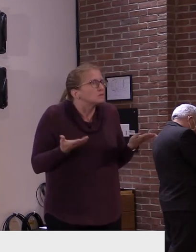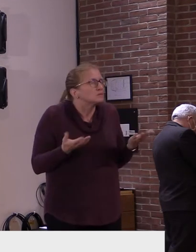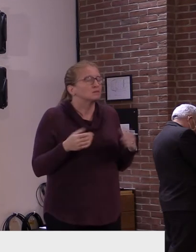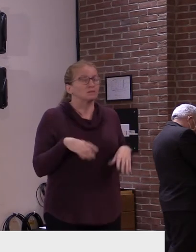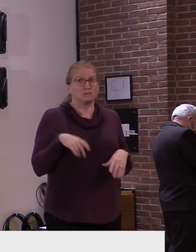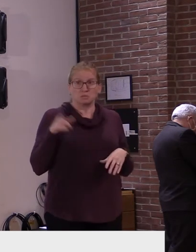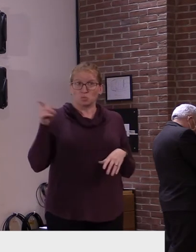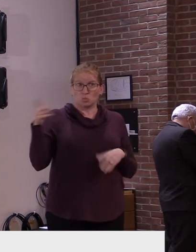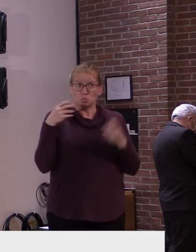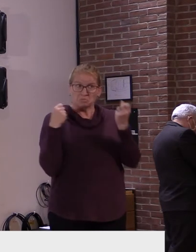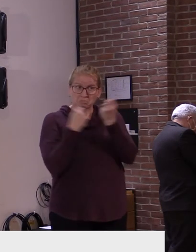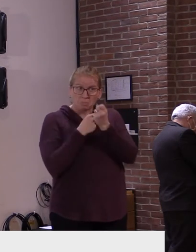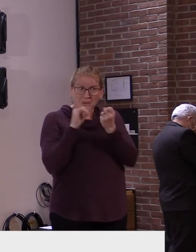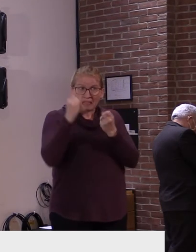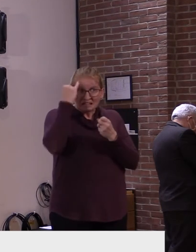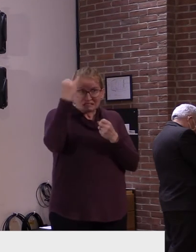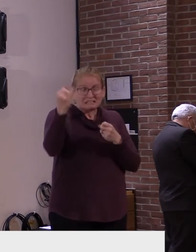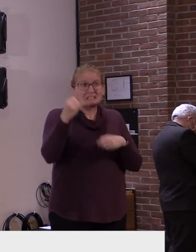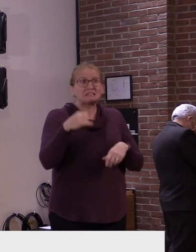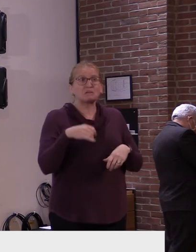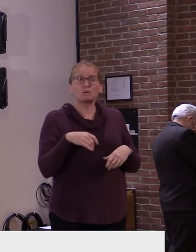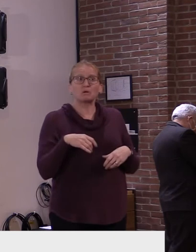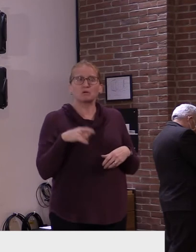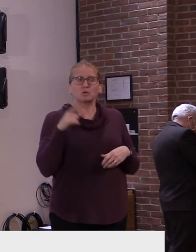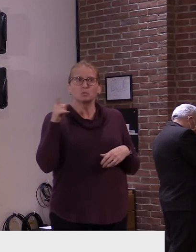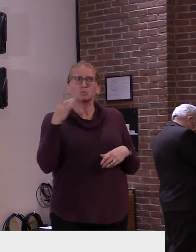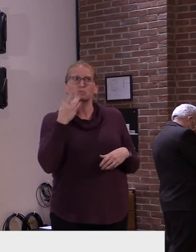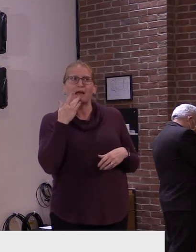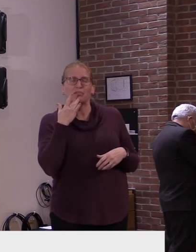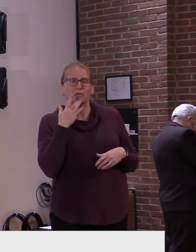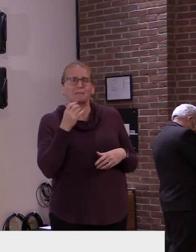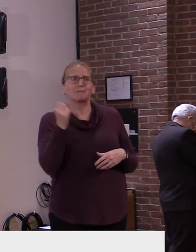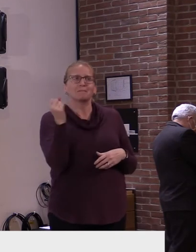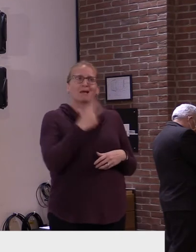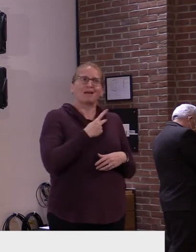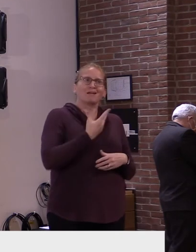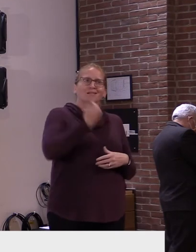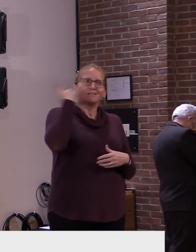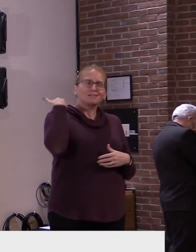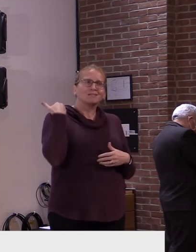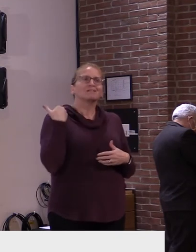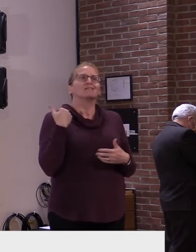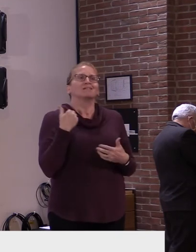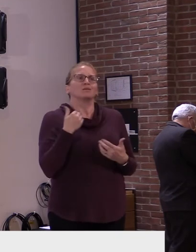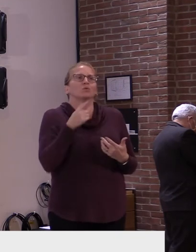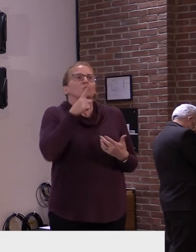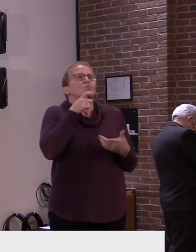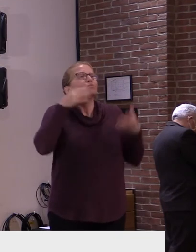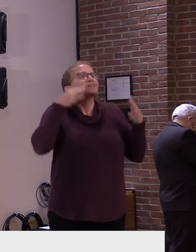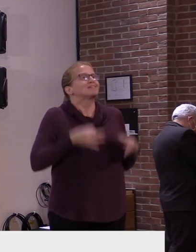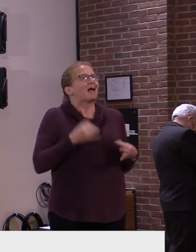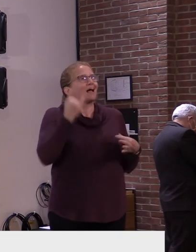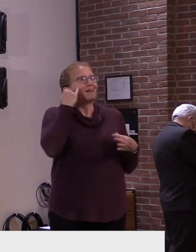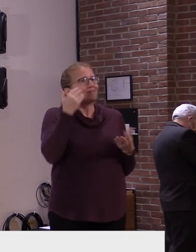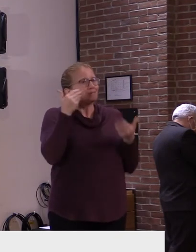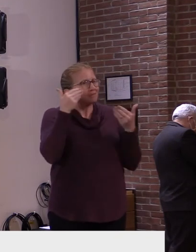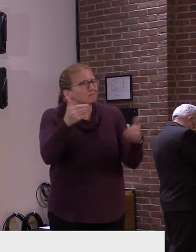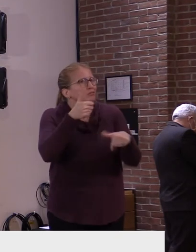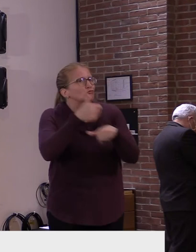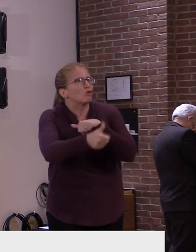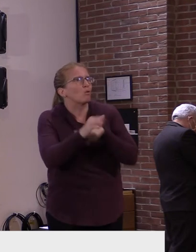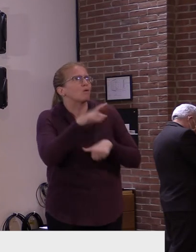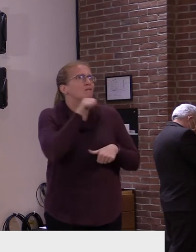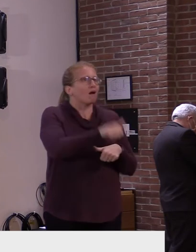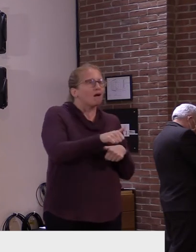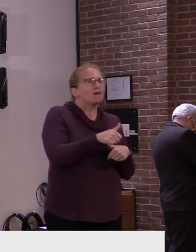where it relied on the judicial system and prosecutors to determine whether to prosecute as a youthful offender or an